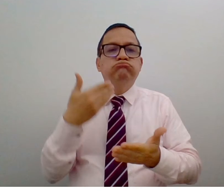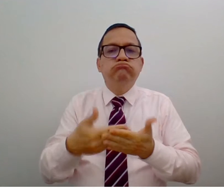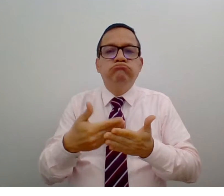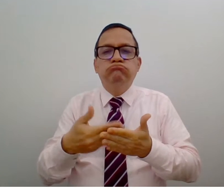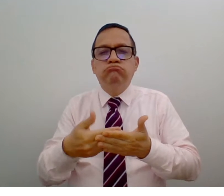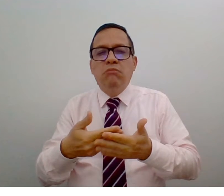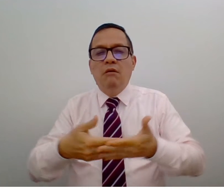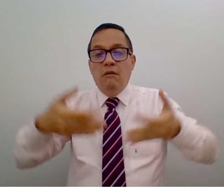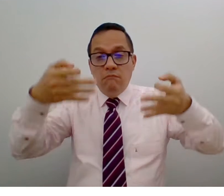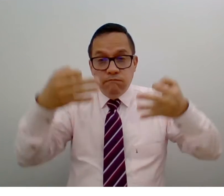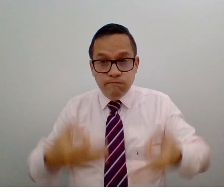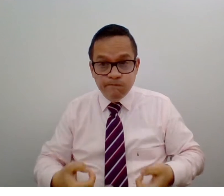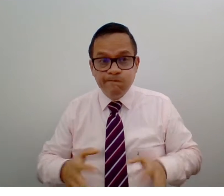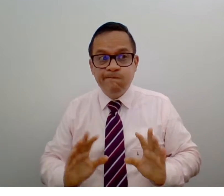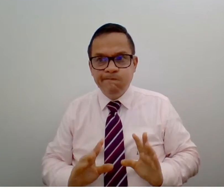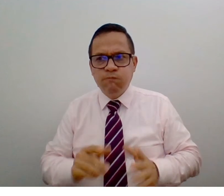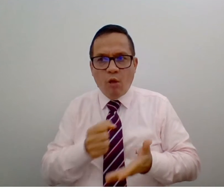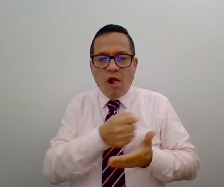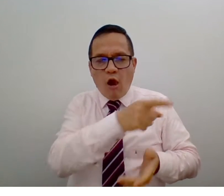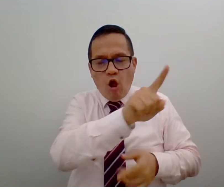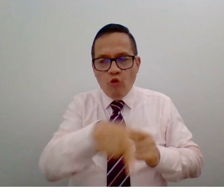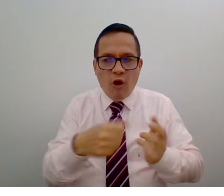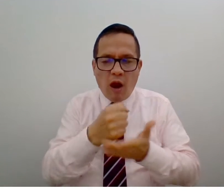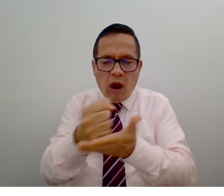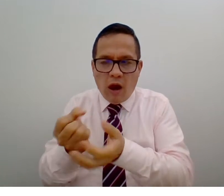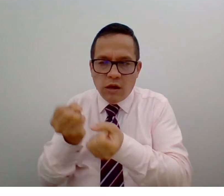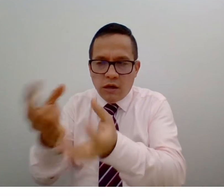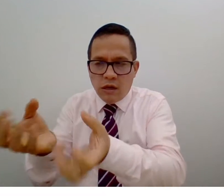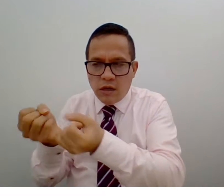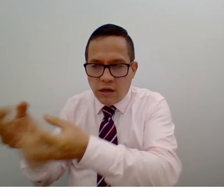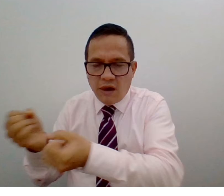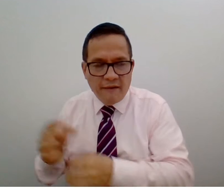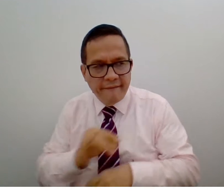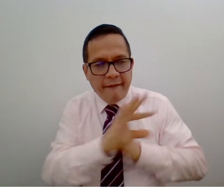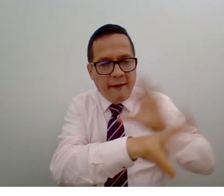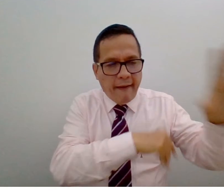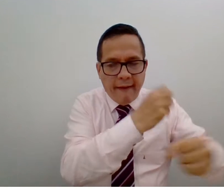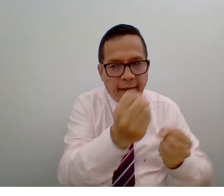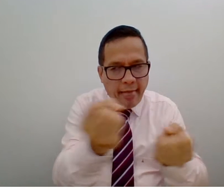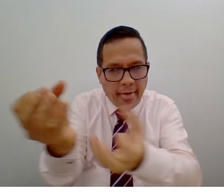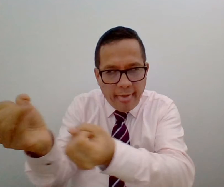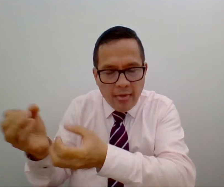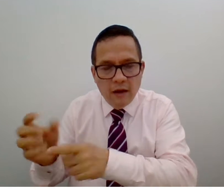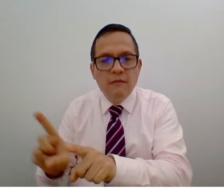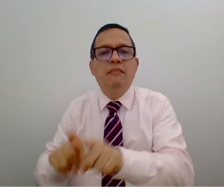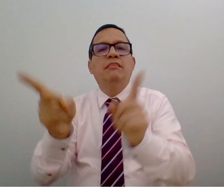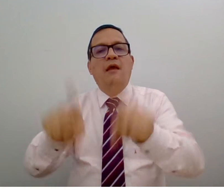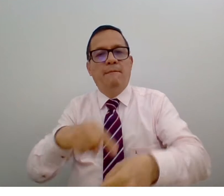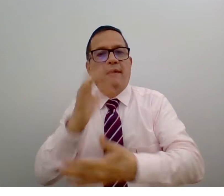in academic work of any nature, the score obtained will be 0.0,